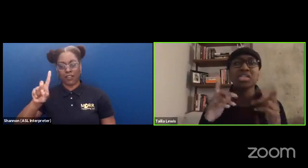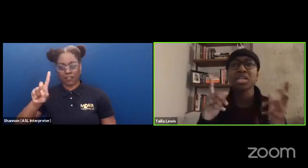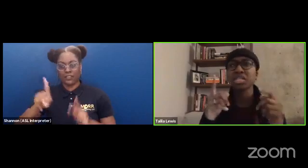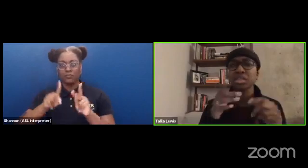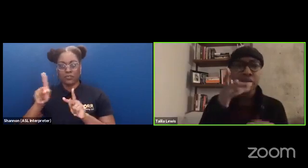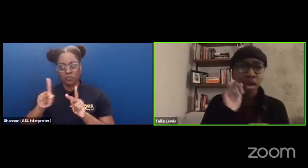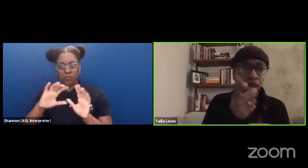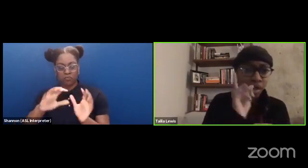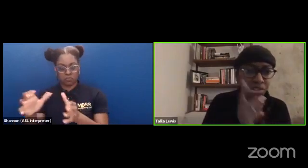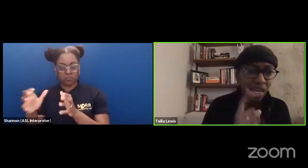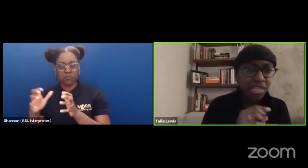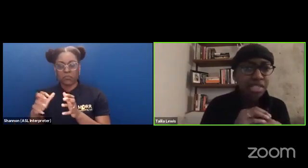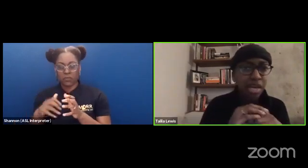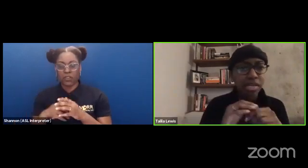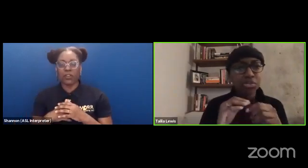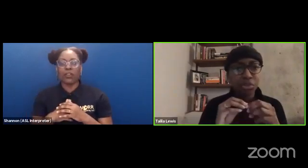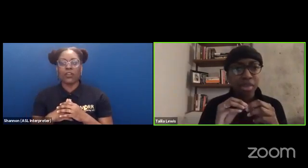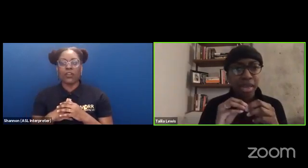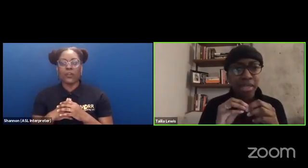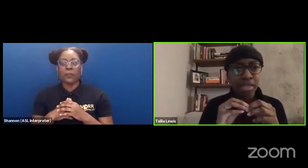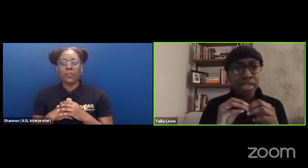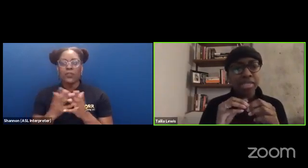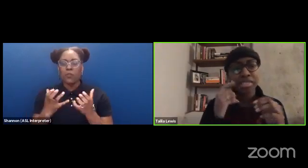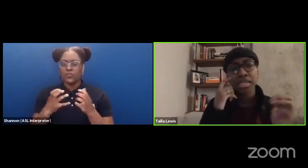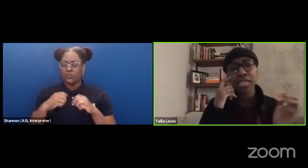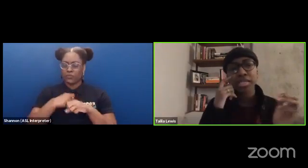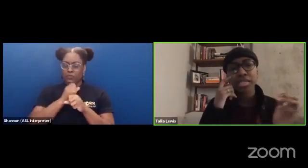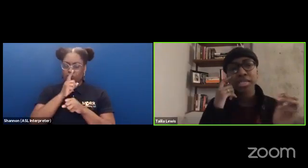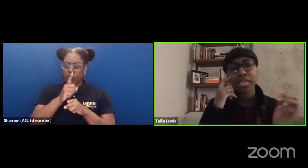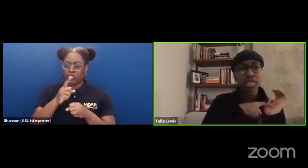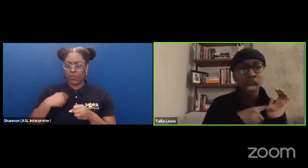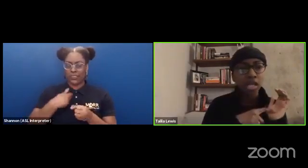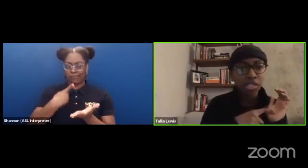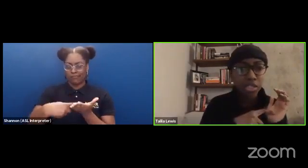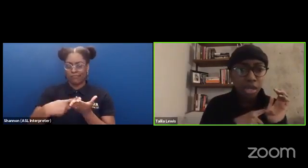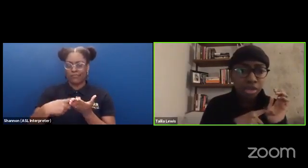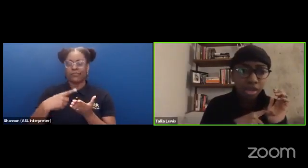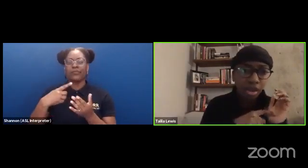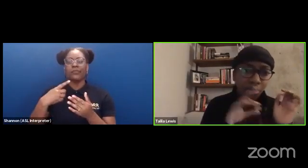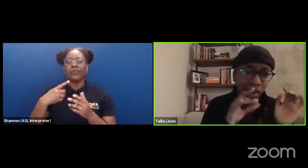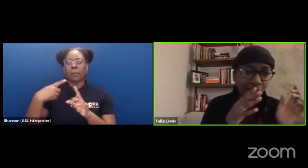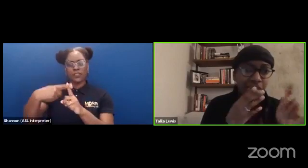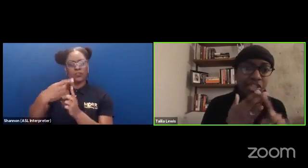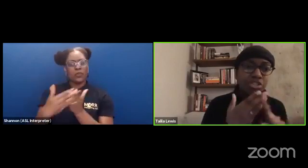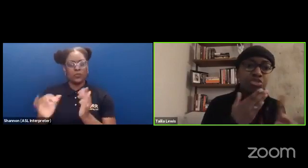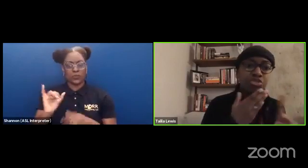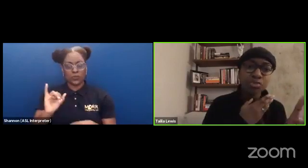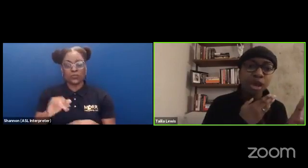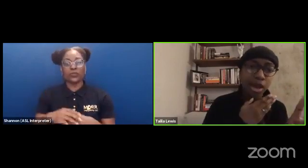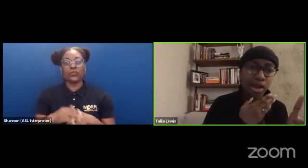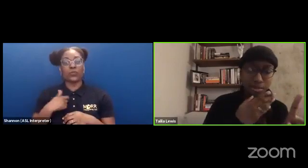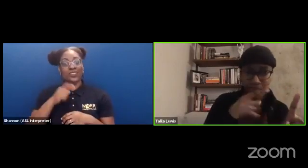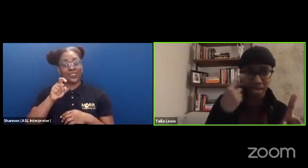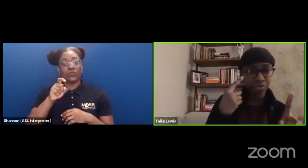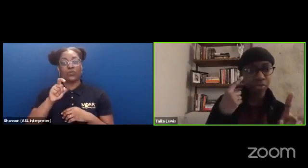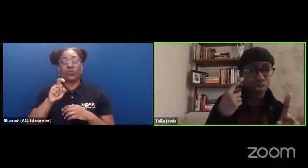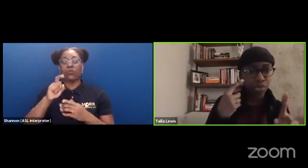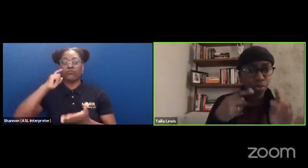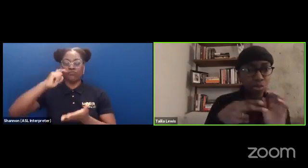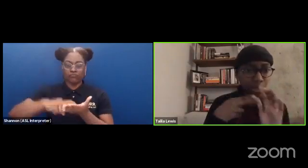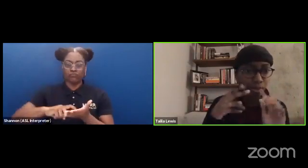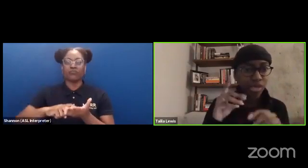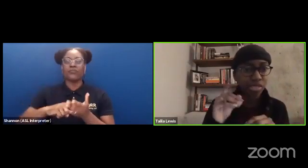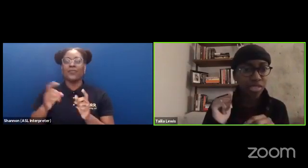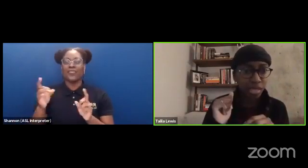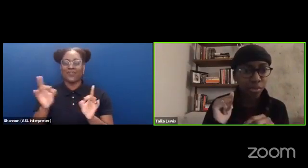behind Black folks who were labeled as disabled, being forced separated from families, being institutionalized, being killed by cops, and so on